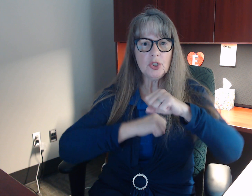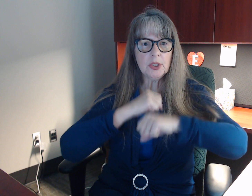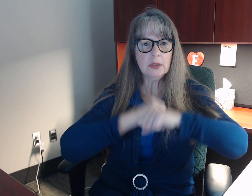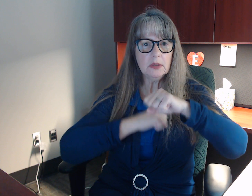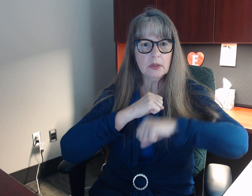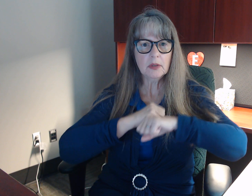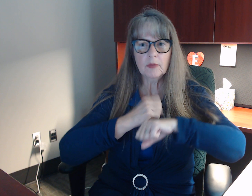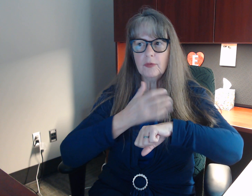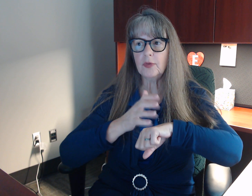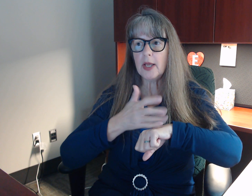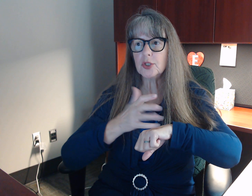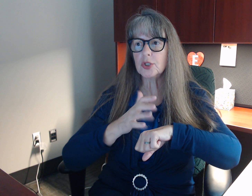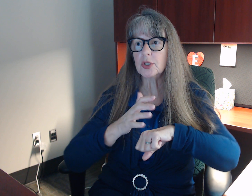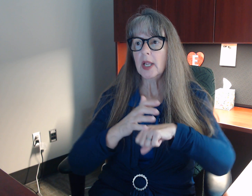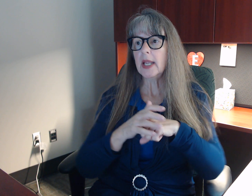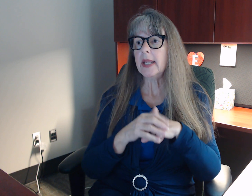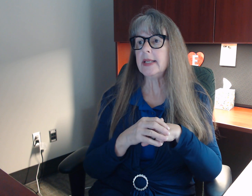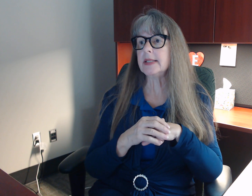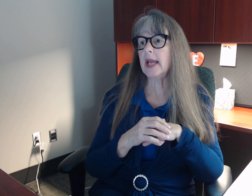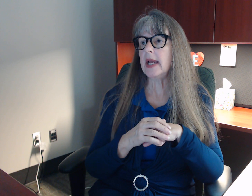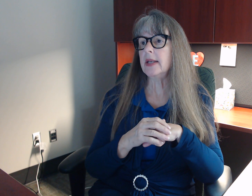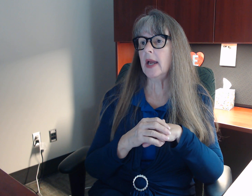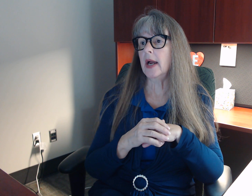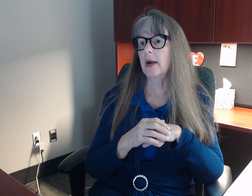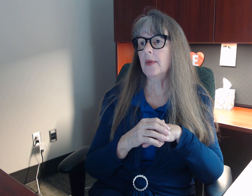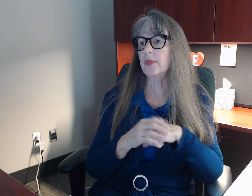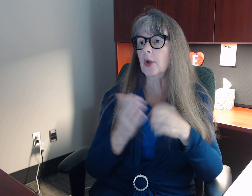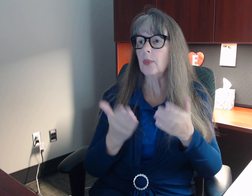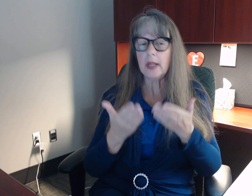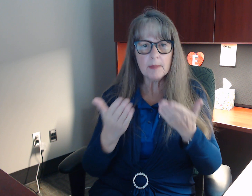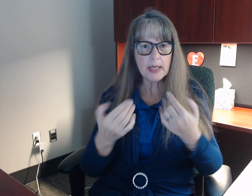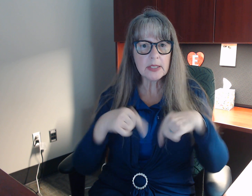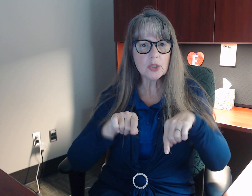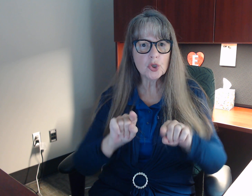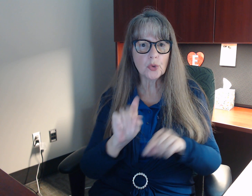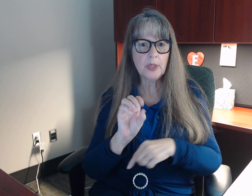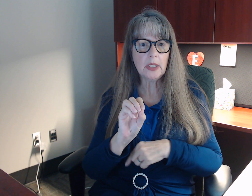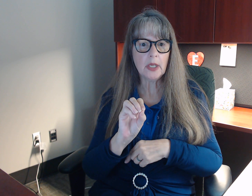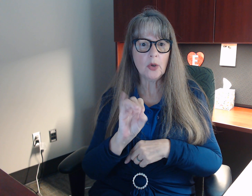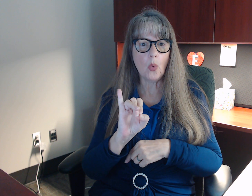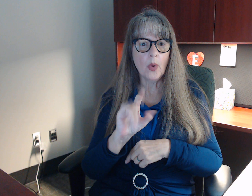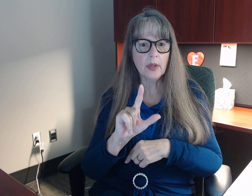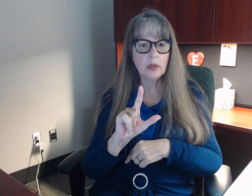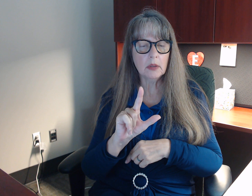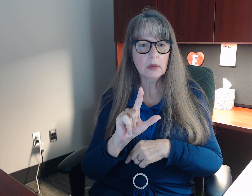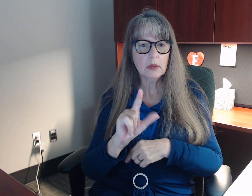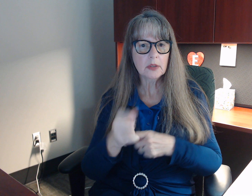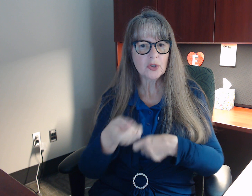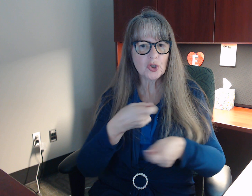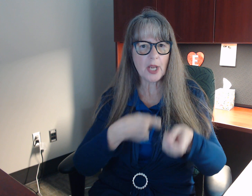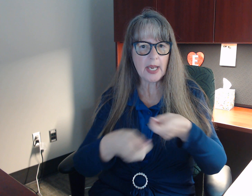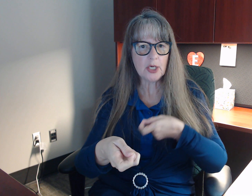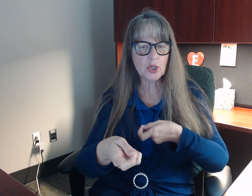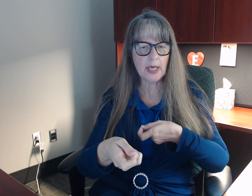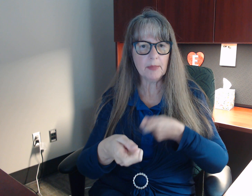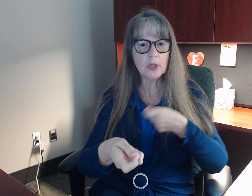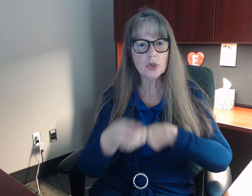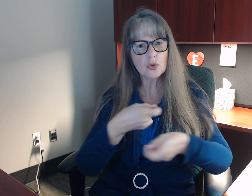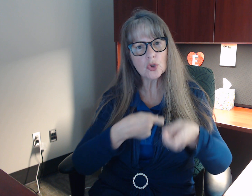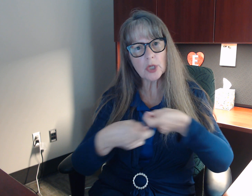engine flush, he said they're recommended during an oil change, and I'm going to do